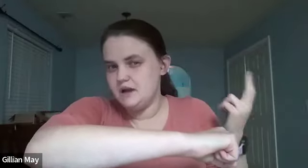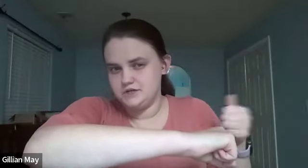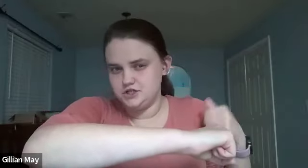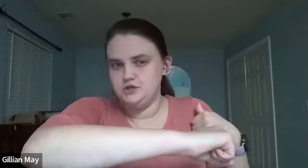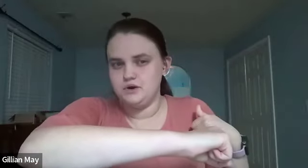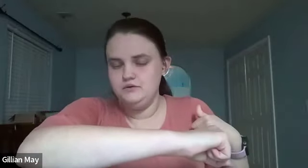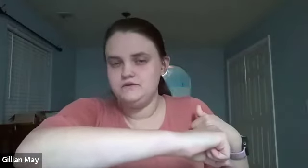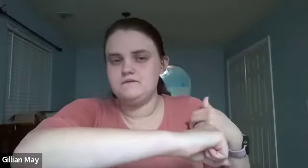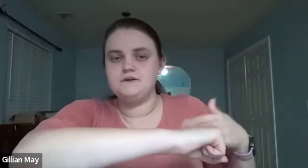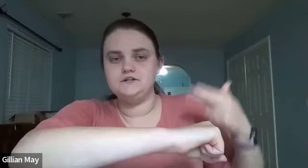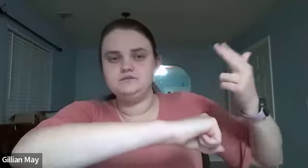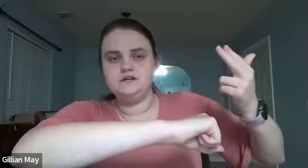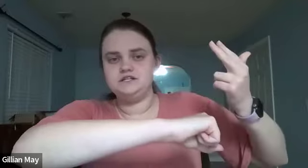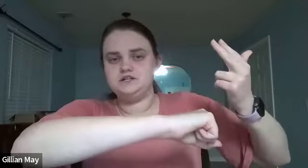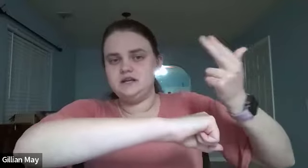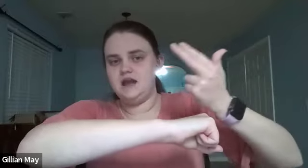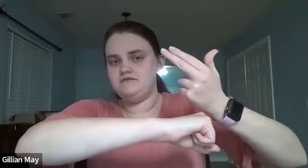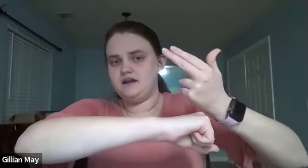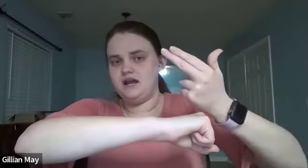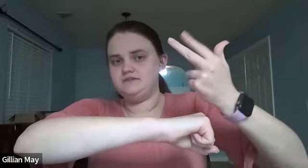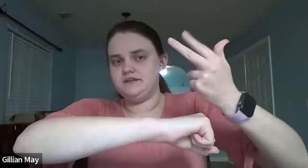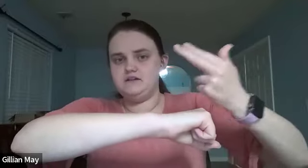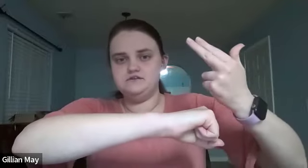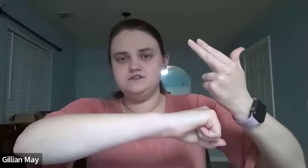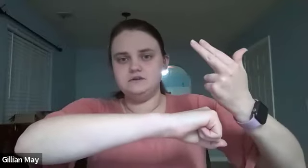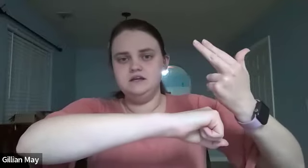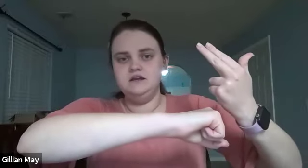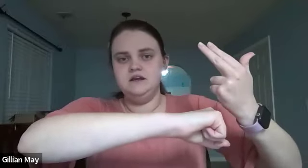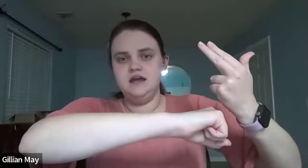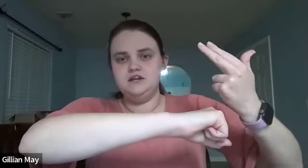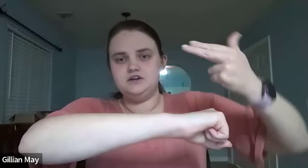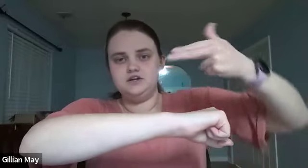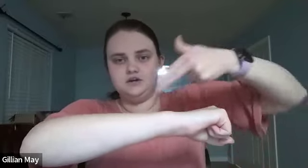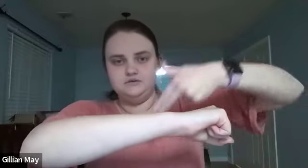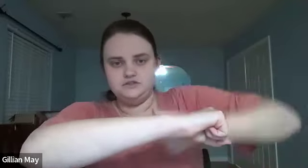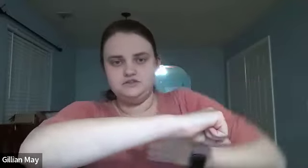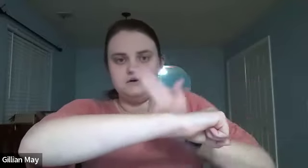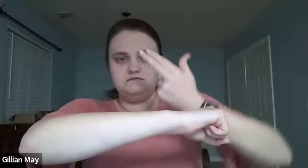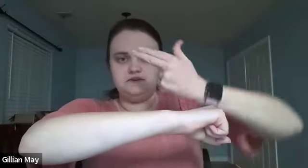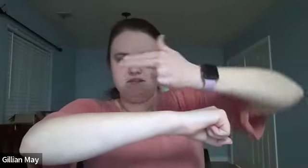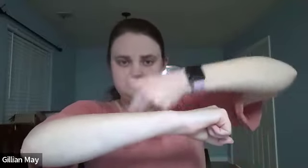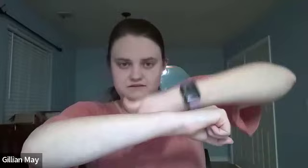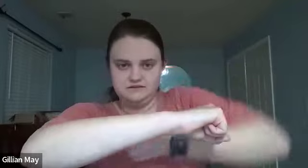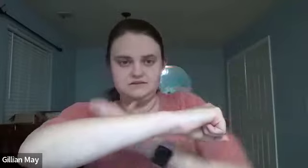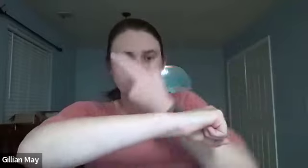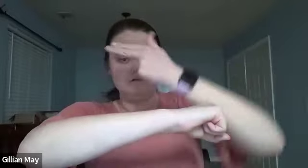I'm gonna show you both. The first one is you're gonna have that kind of like that close 3, and you're gonna go dolphin,